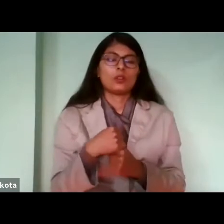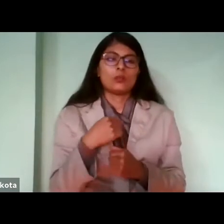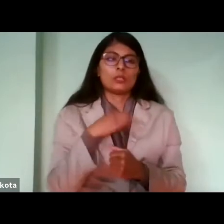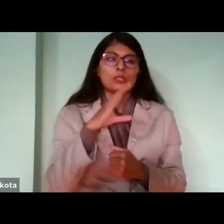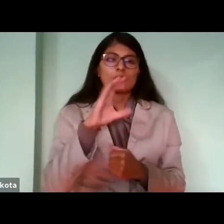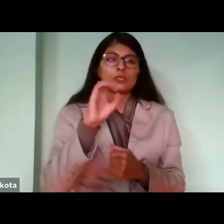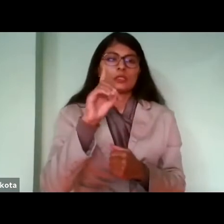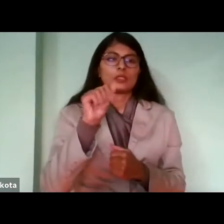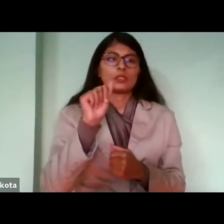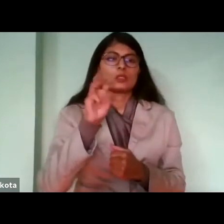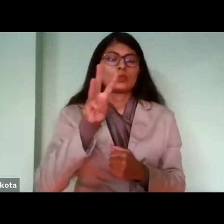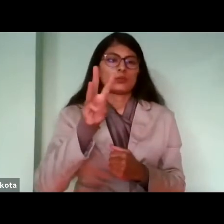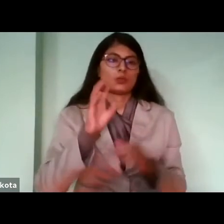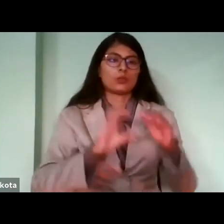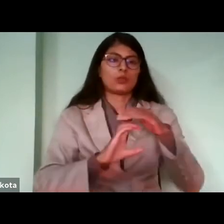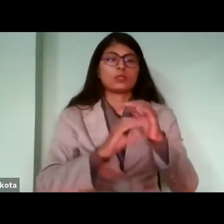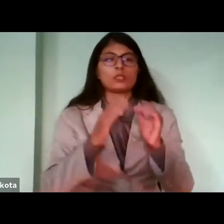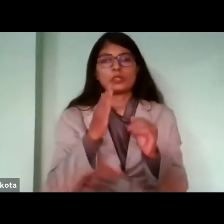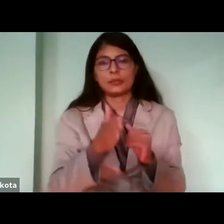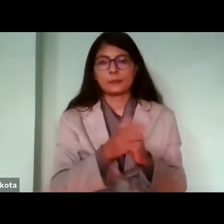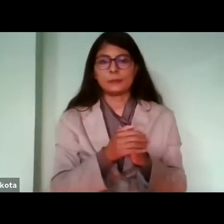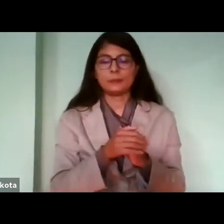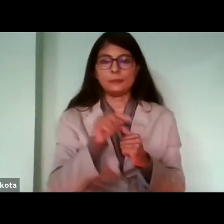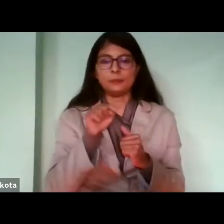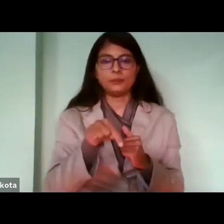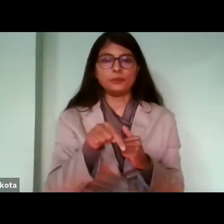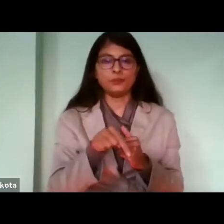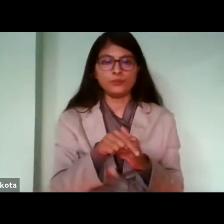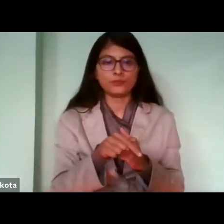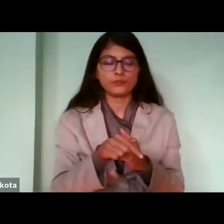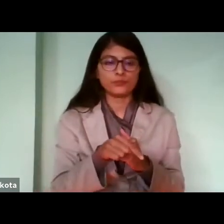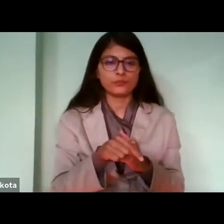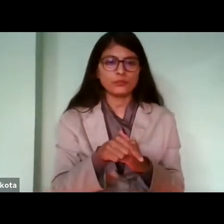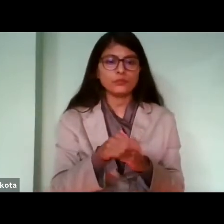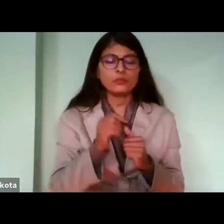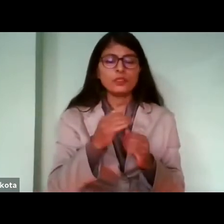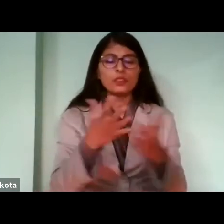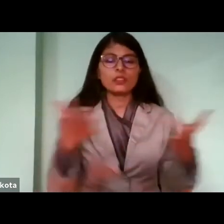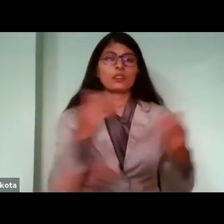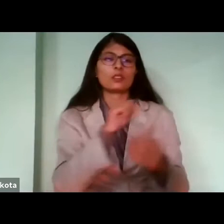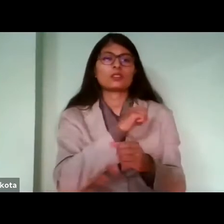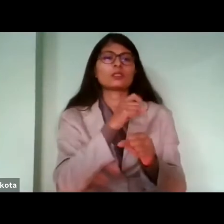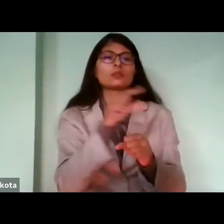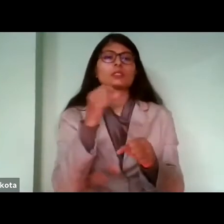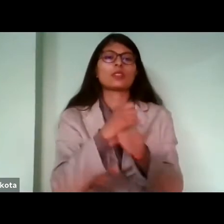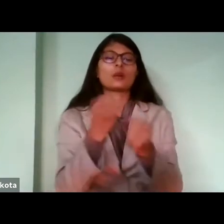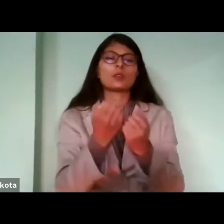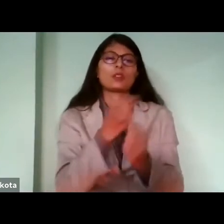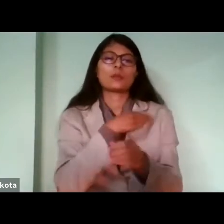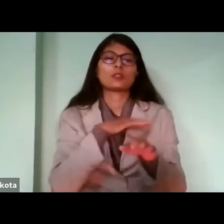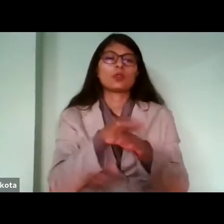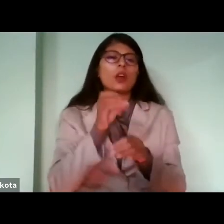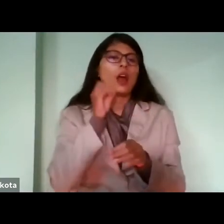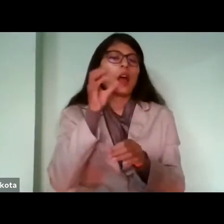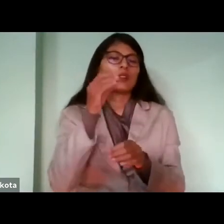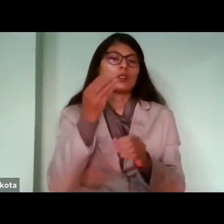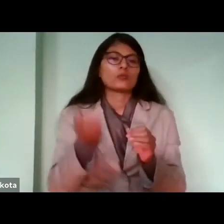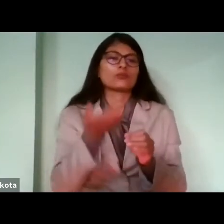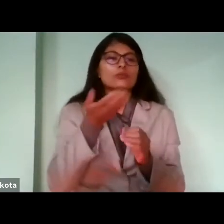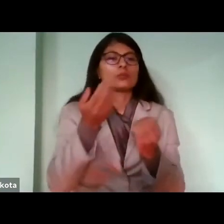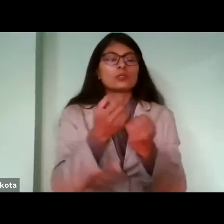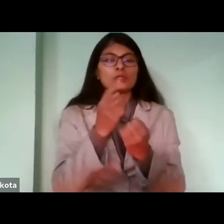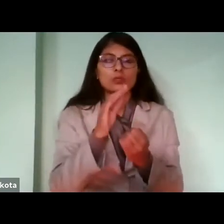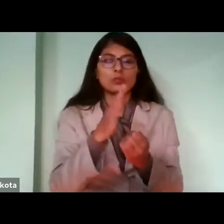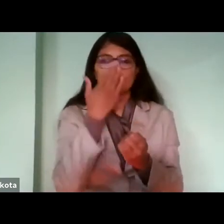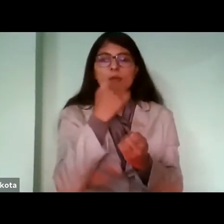CEDAW committee has discounted the voices of so many sex workers in this, because we have